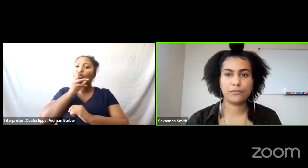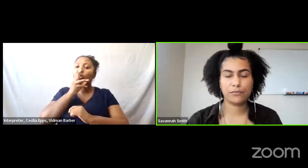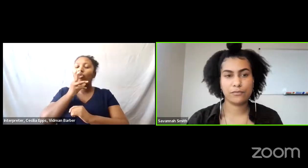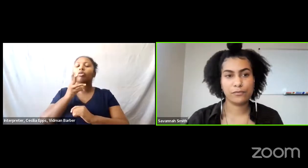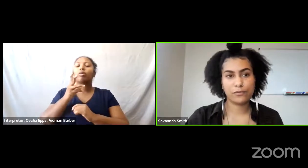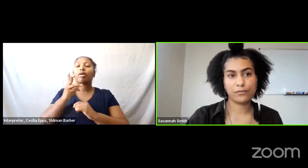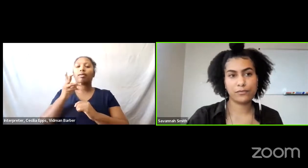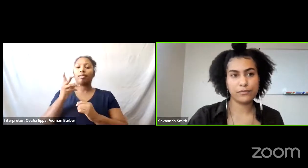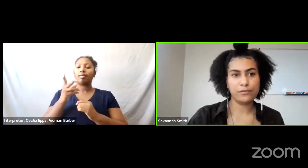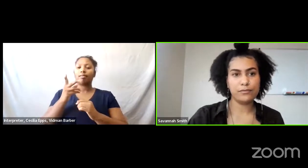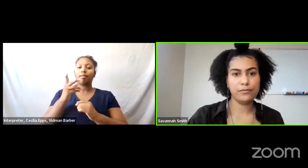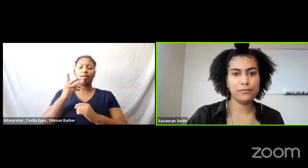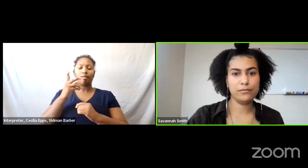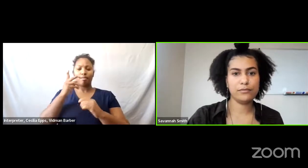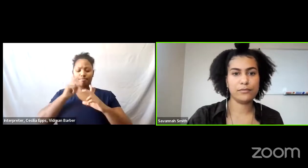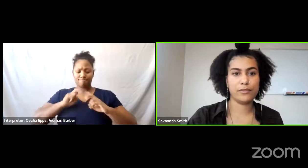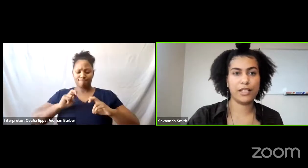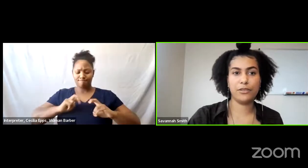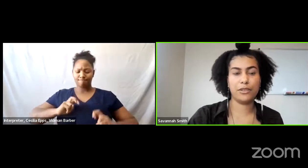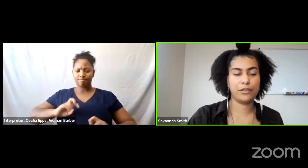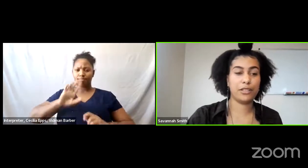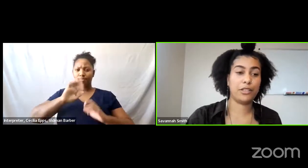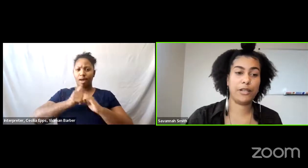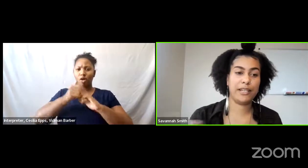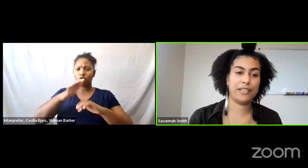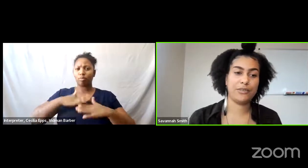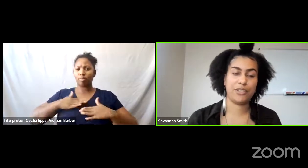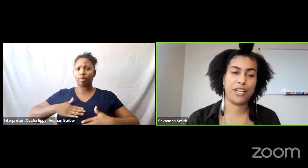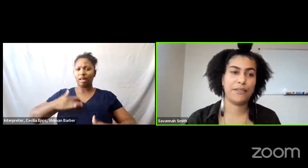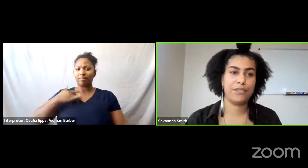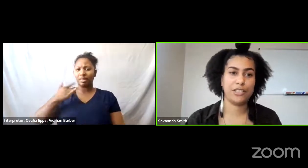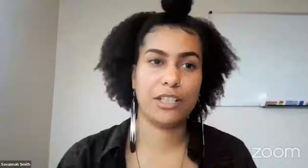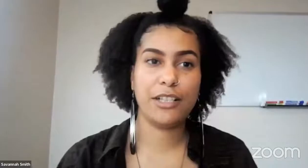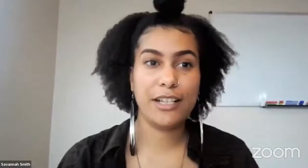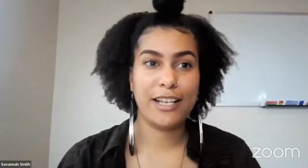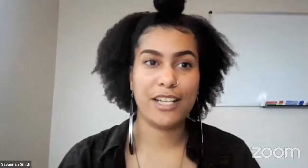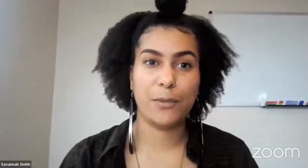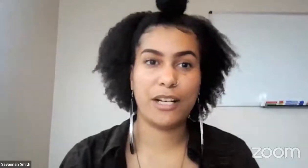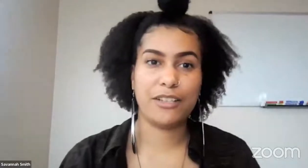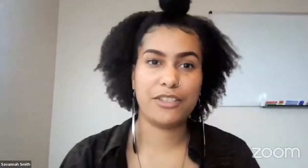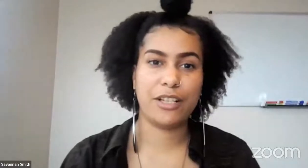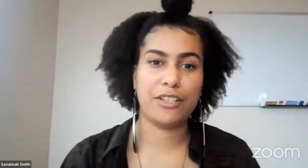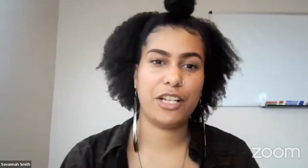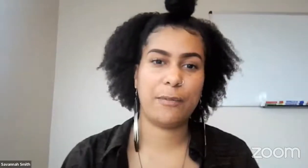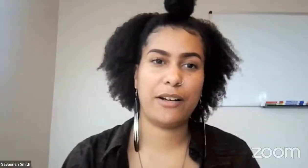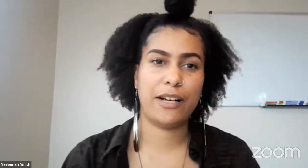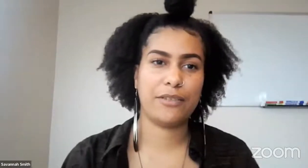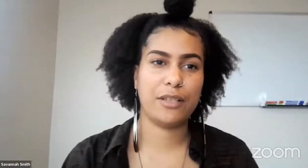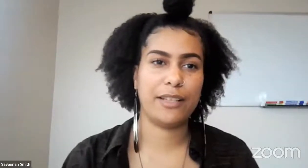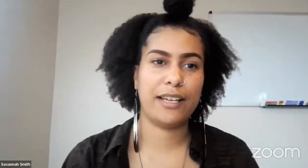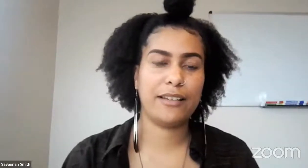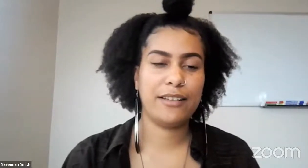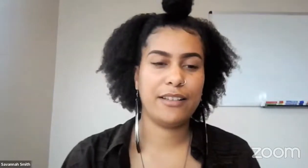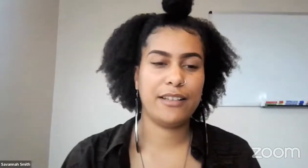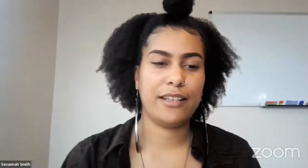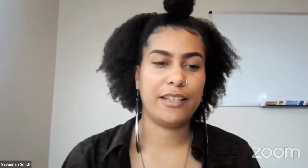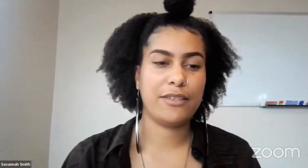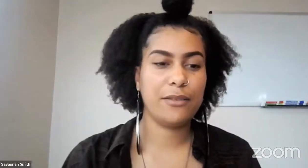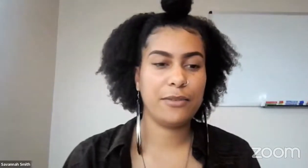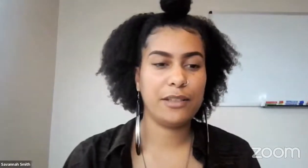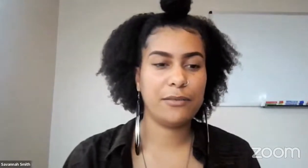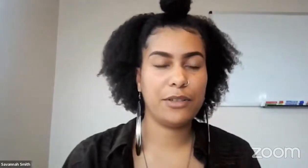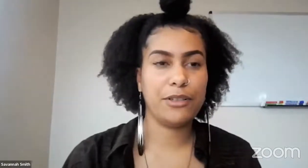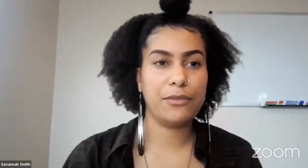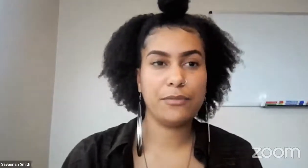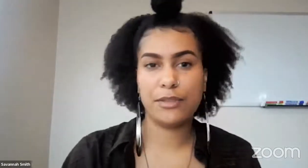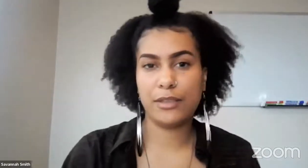And you can go ahead and use the chat feature as well, and share about how some of that